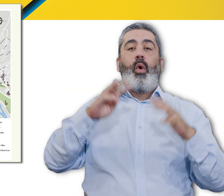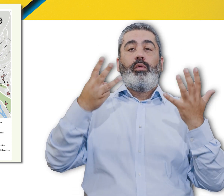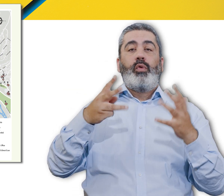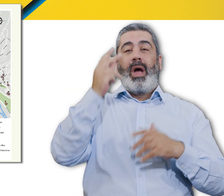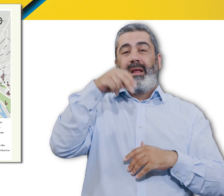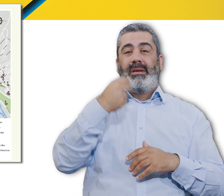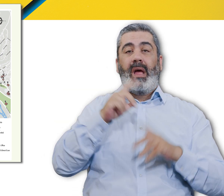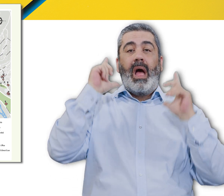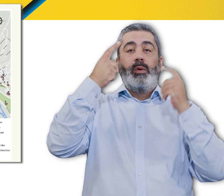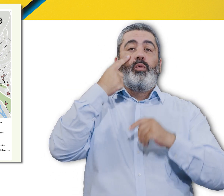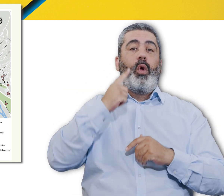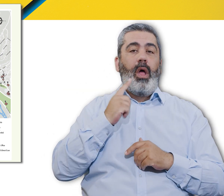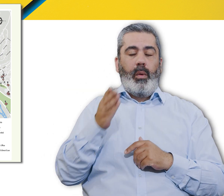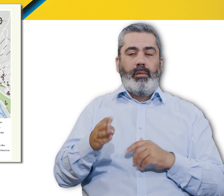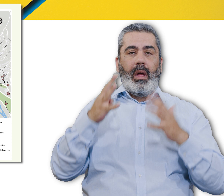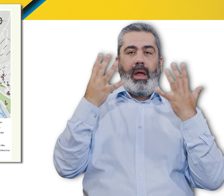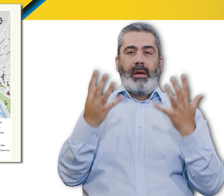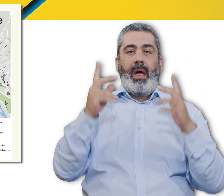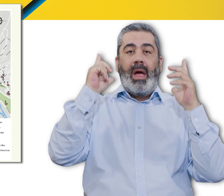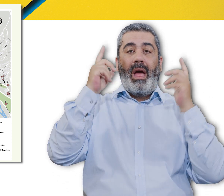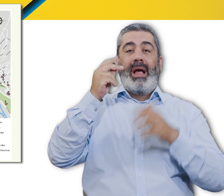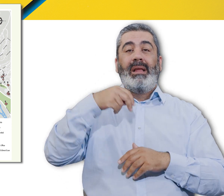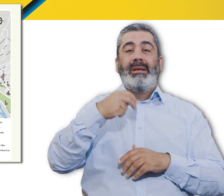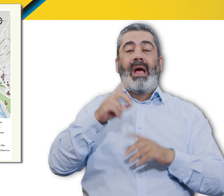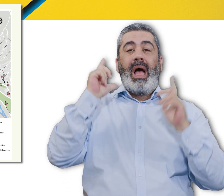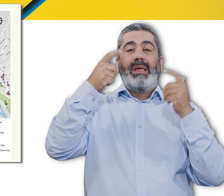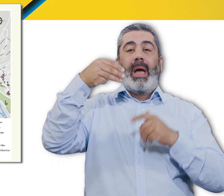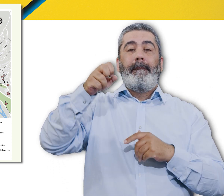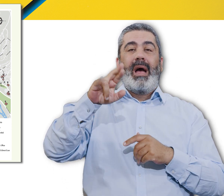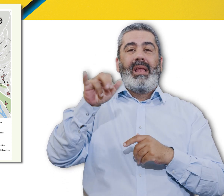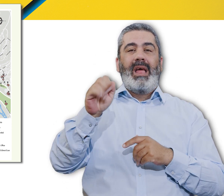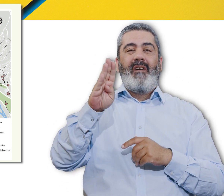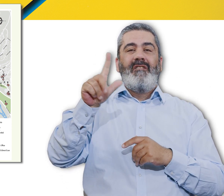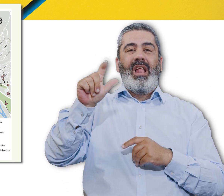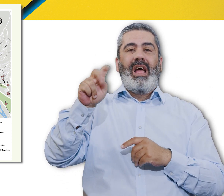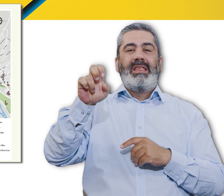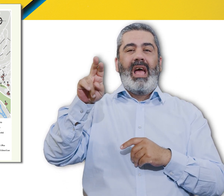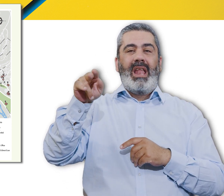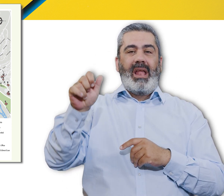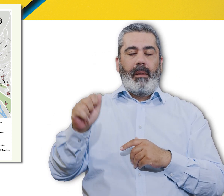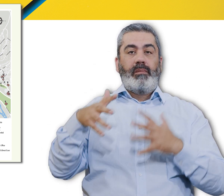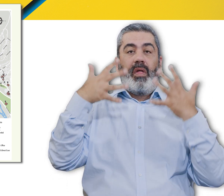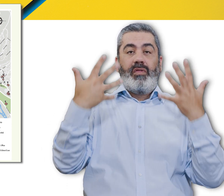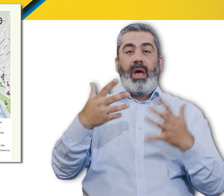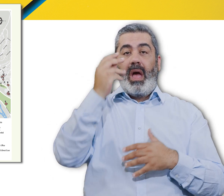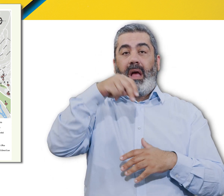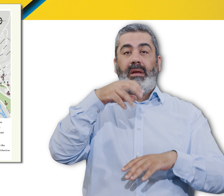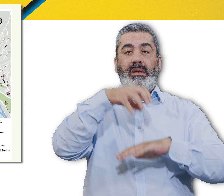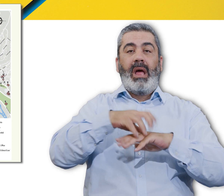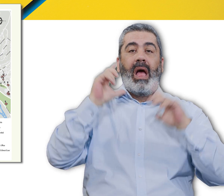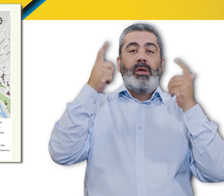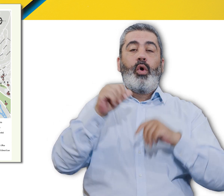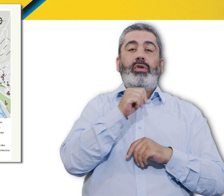Church. 8. St. Nicholas Church. 9. St. Mary Valahana